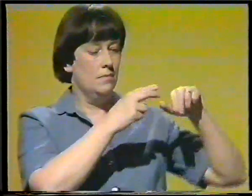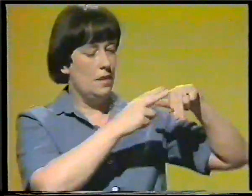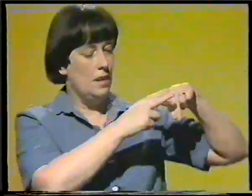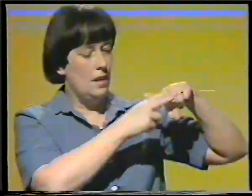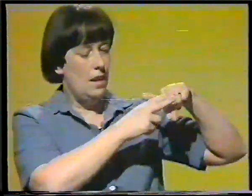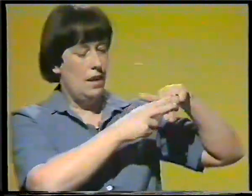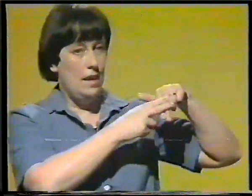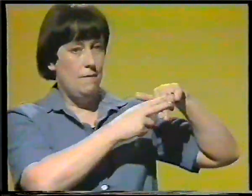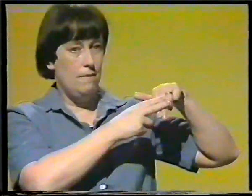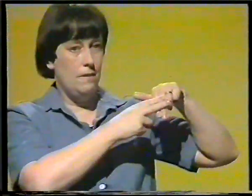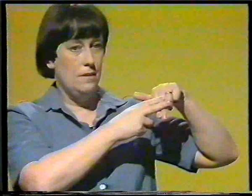F,